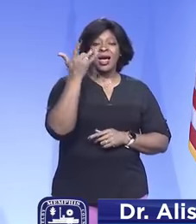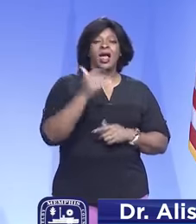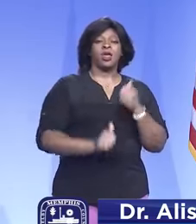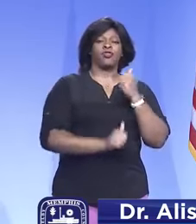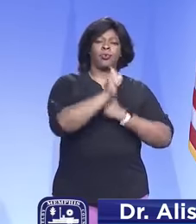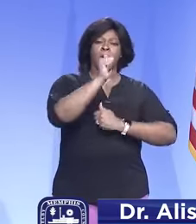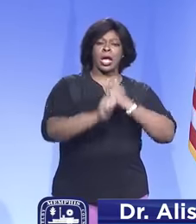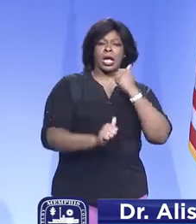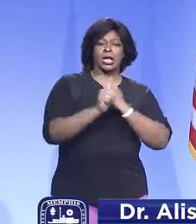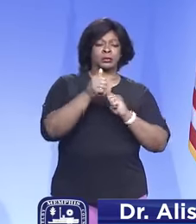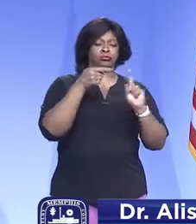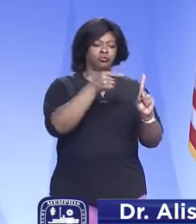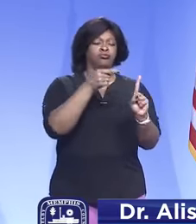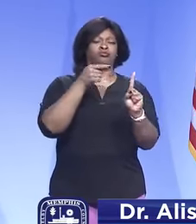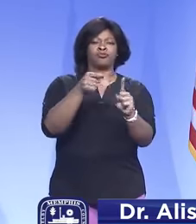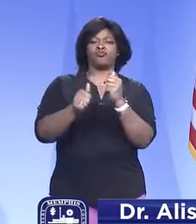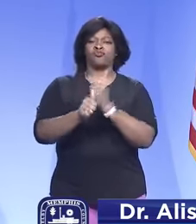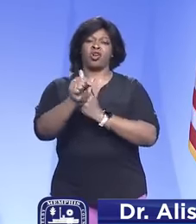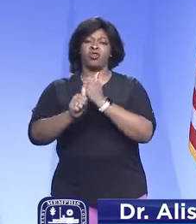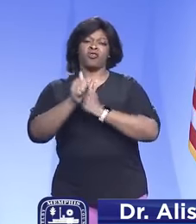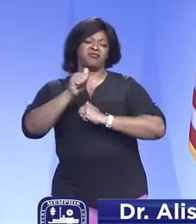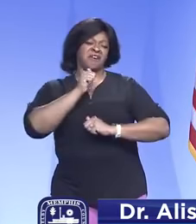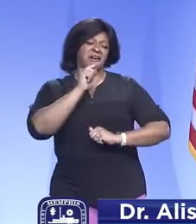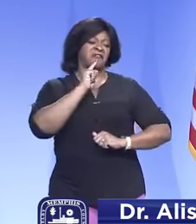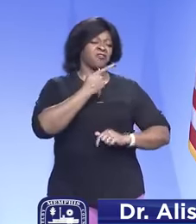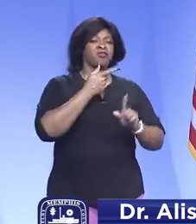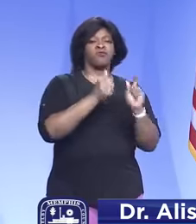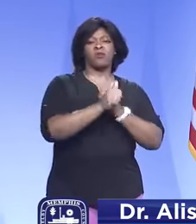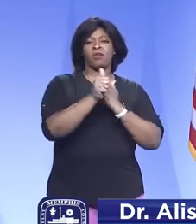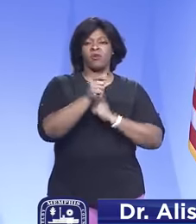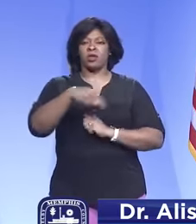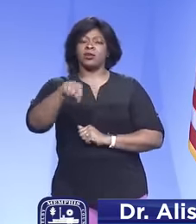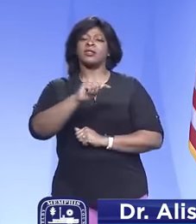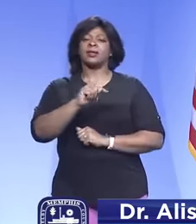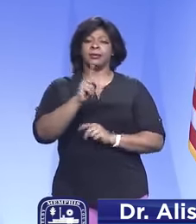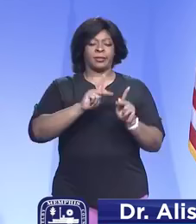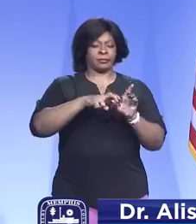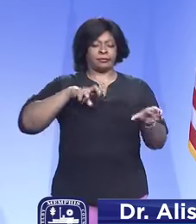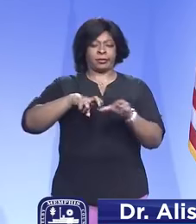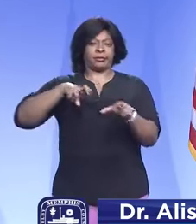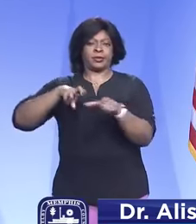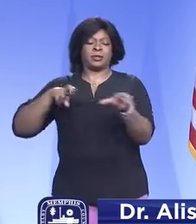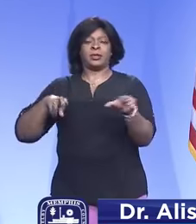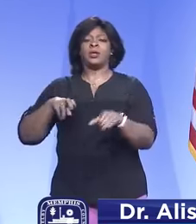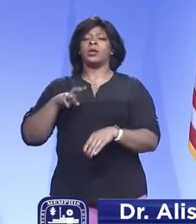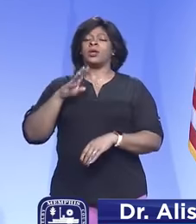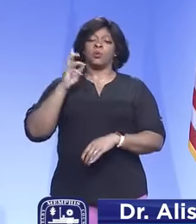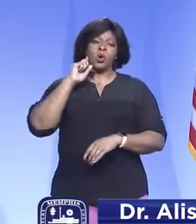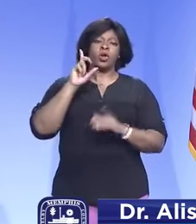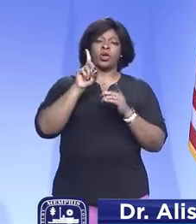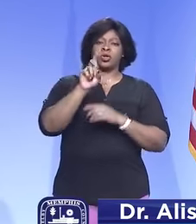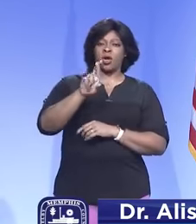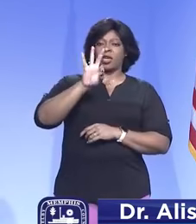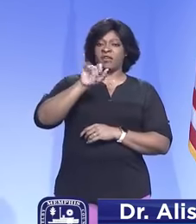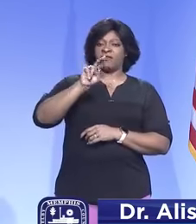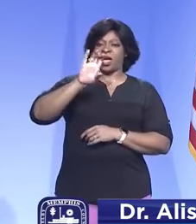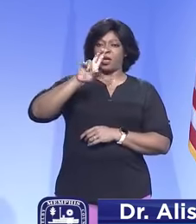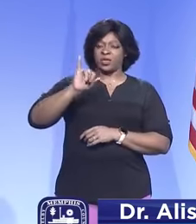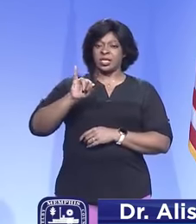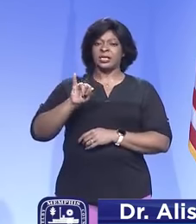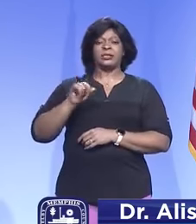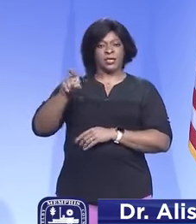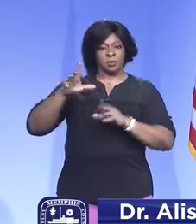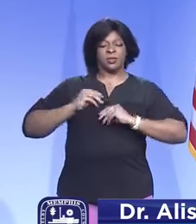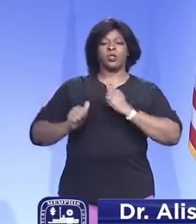threats towards them specifically. And we've all heard Dr. Fauci talk about the threats to him and his